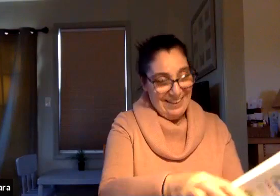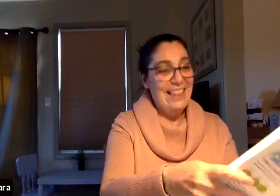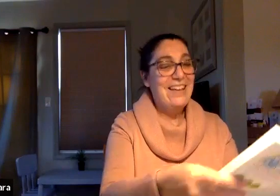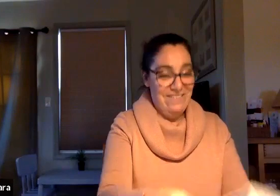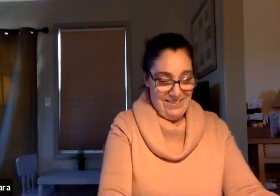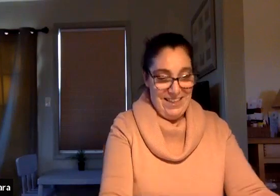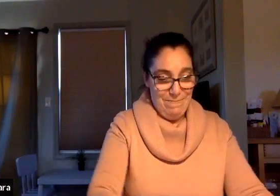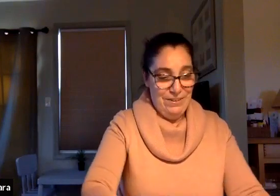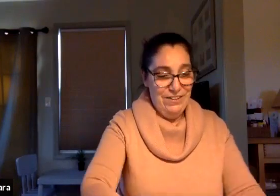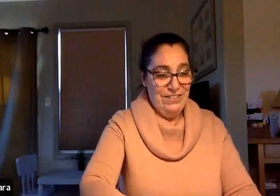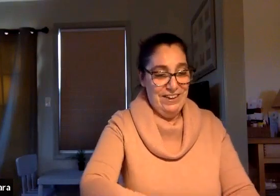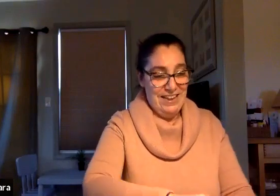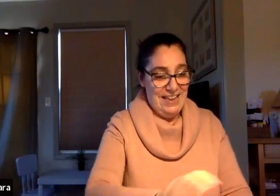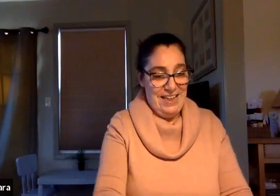Hello. Absolutely.